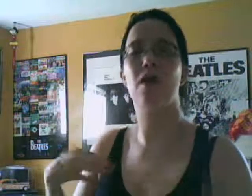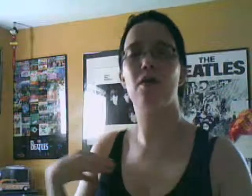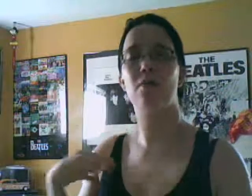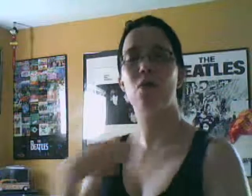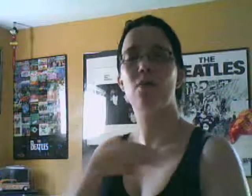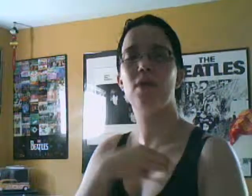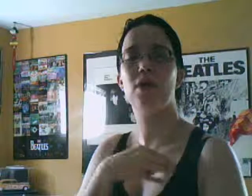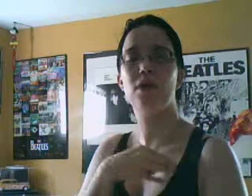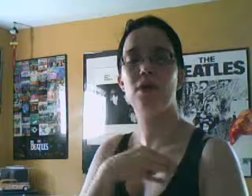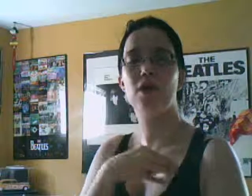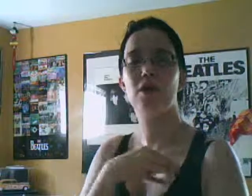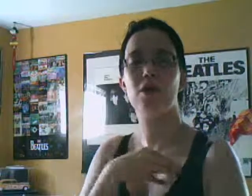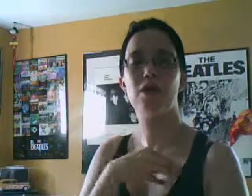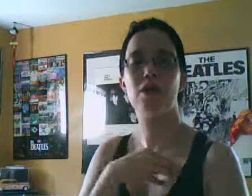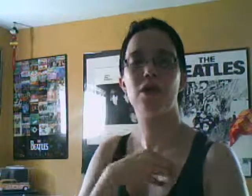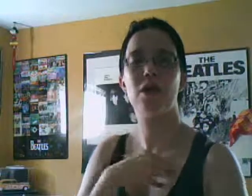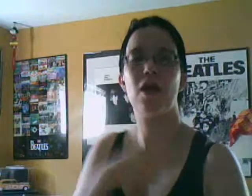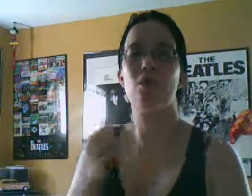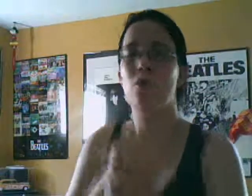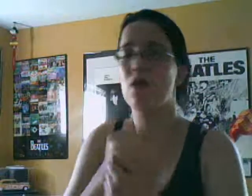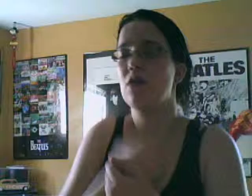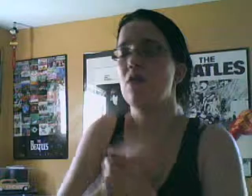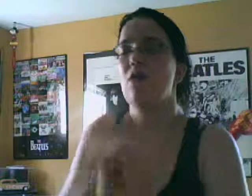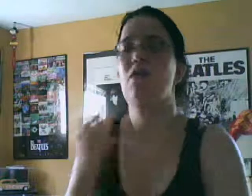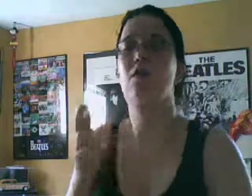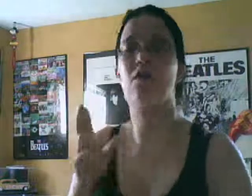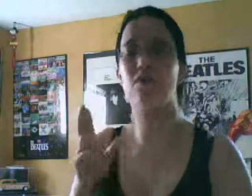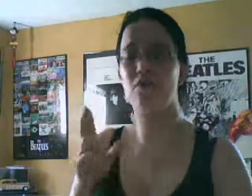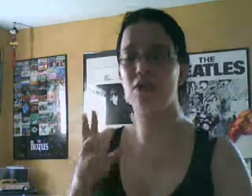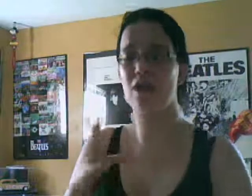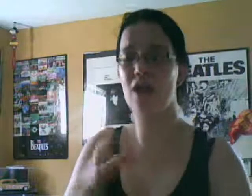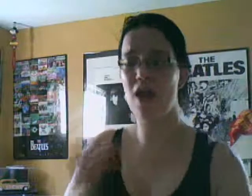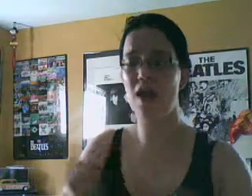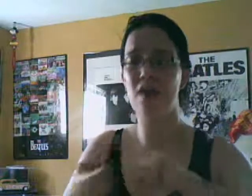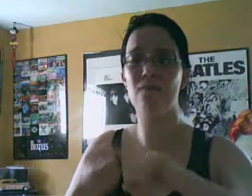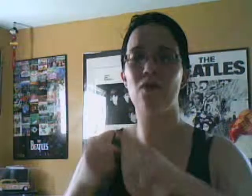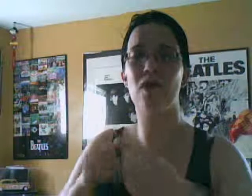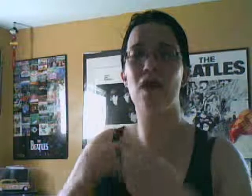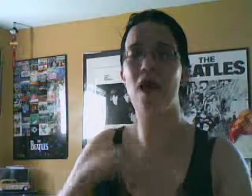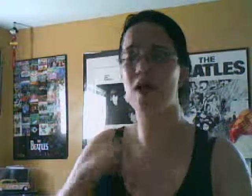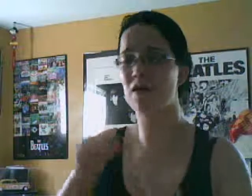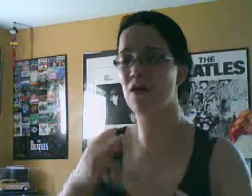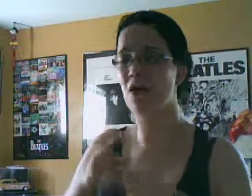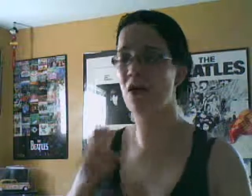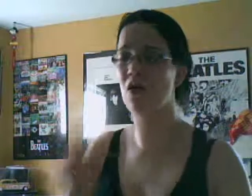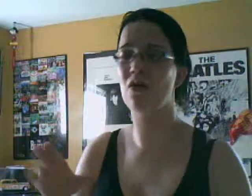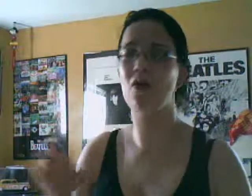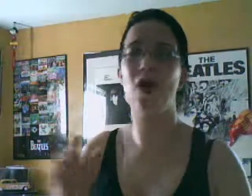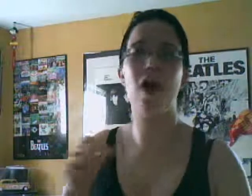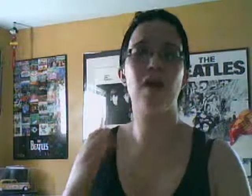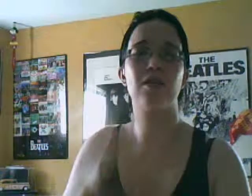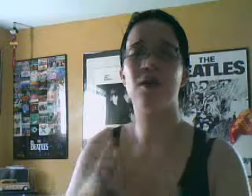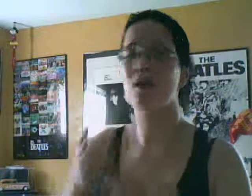moments With lovers and friends, I still can recall Some are dead